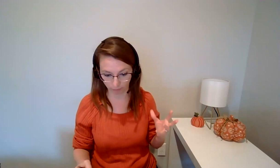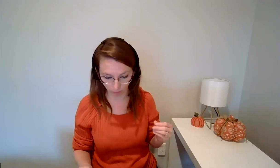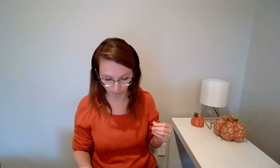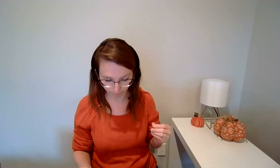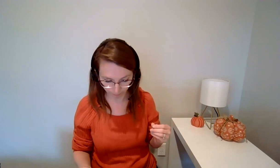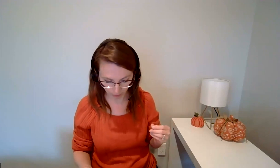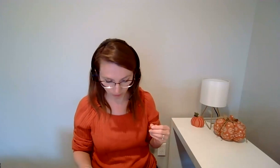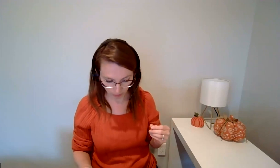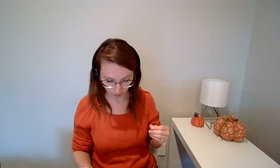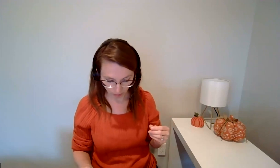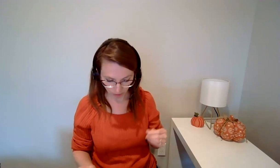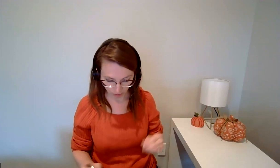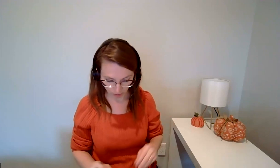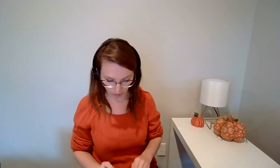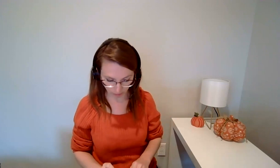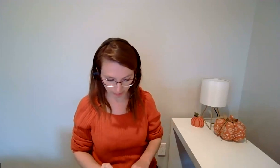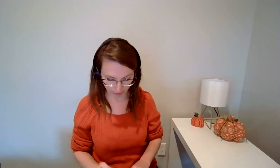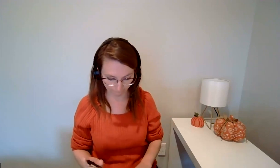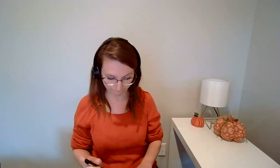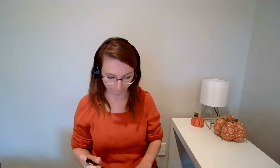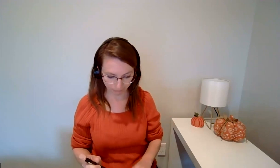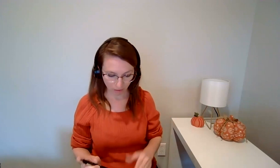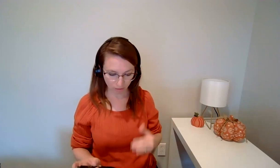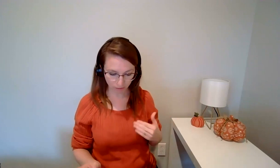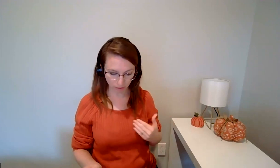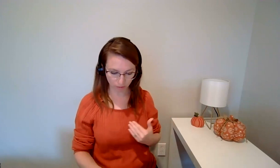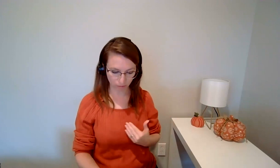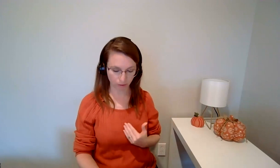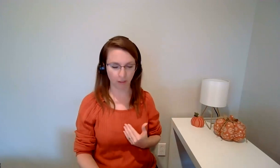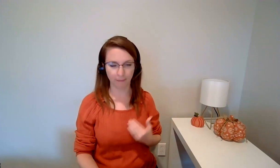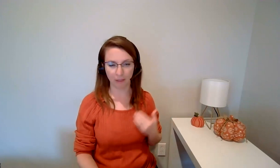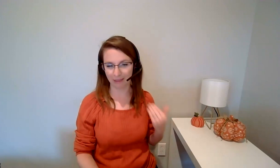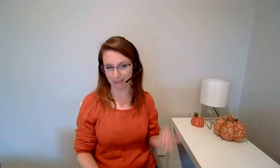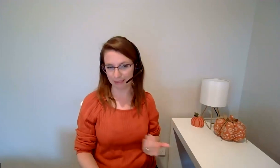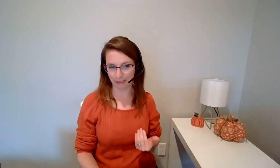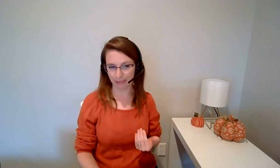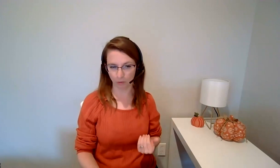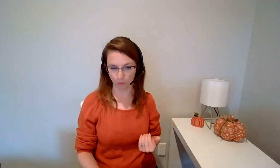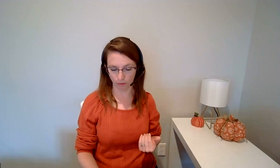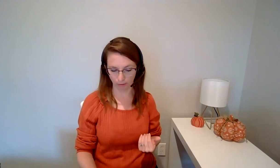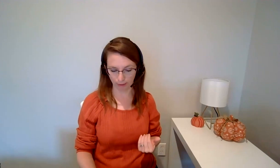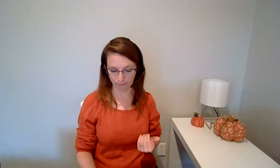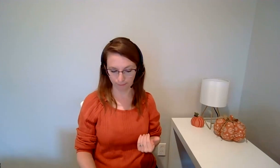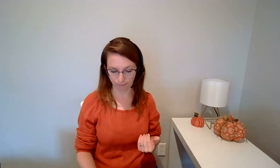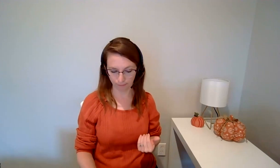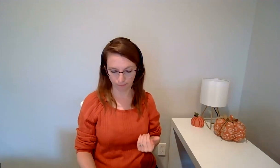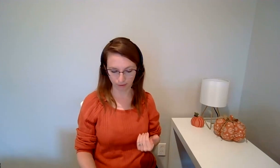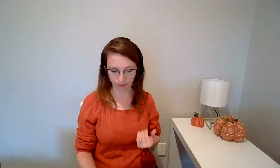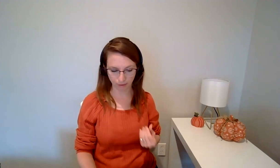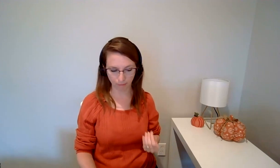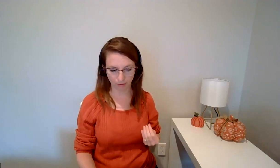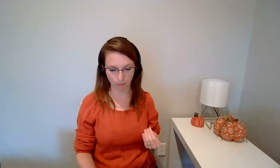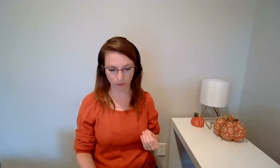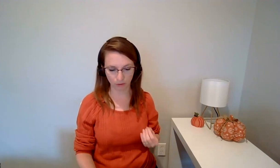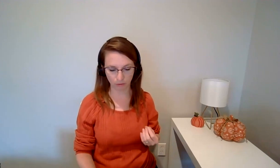review. All right, let's also talk about listing and ordering. This is something that we use a